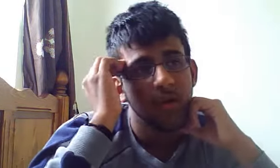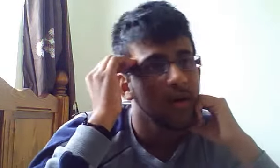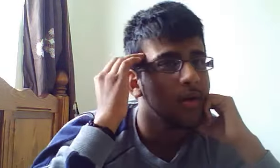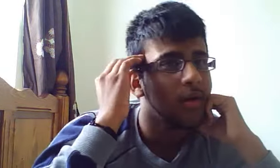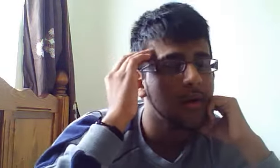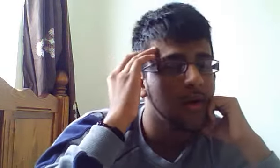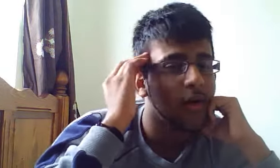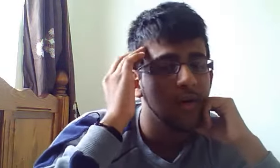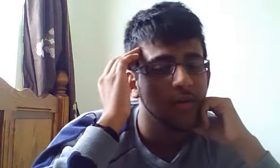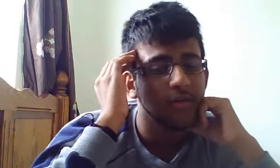I got